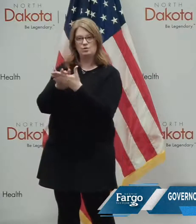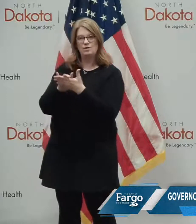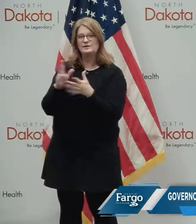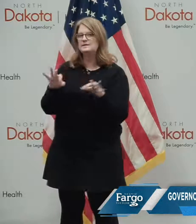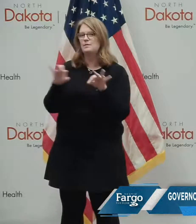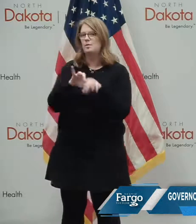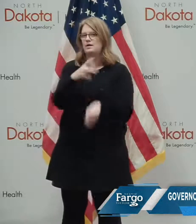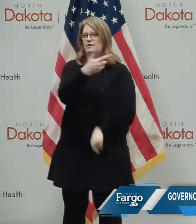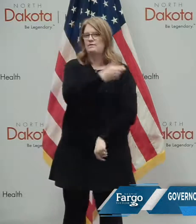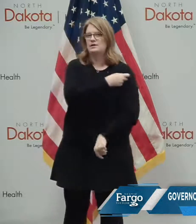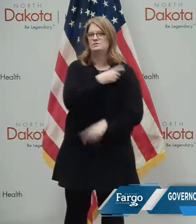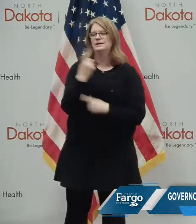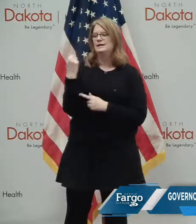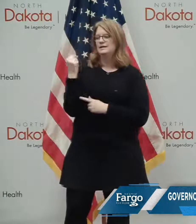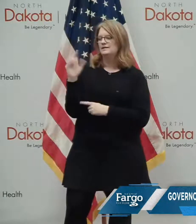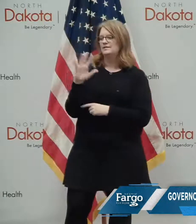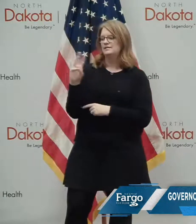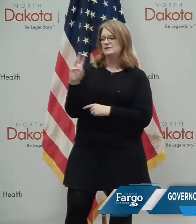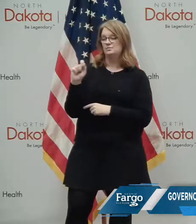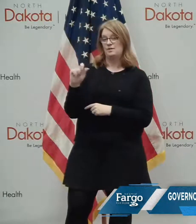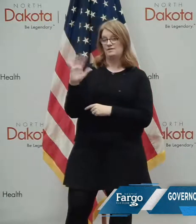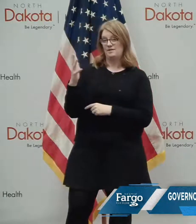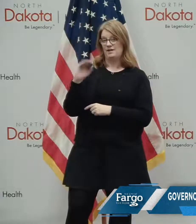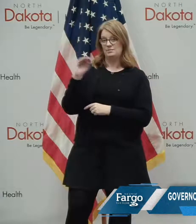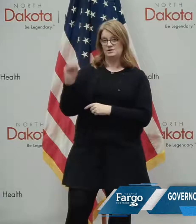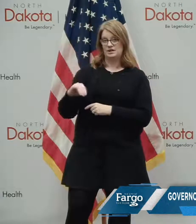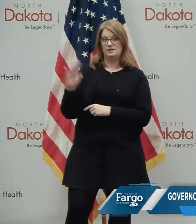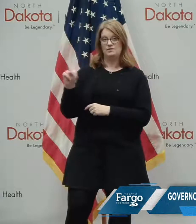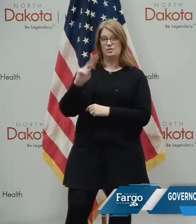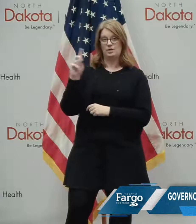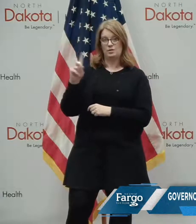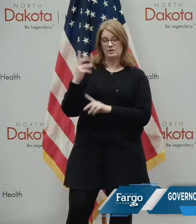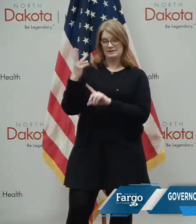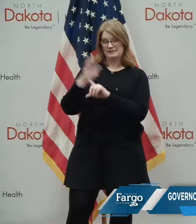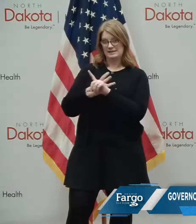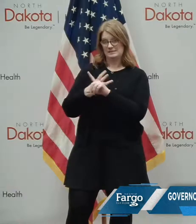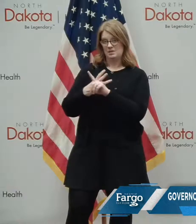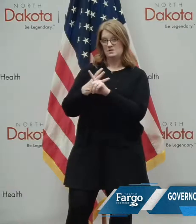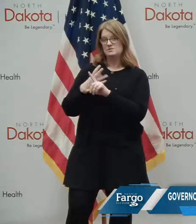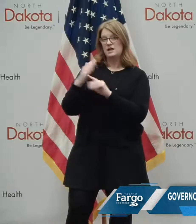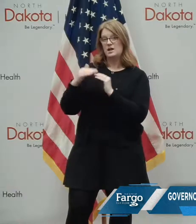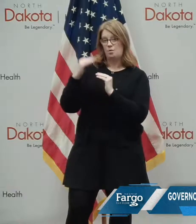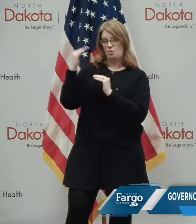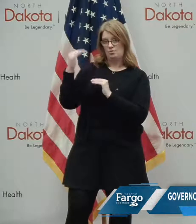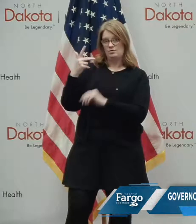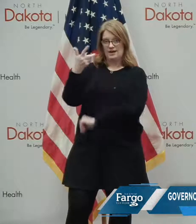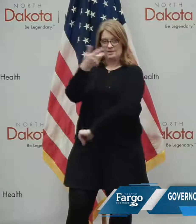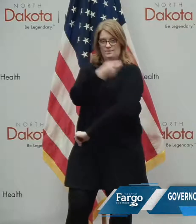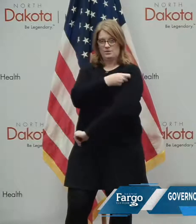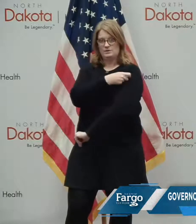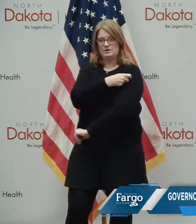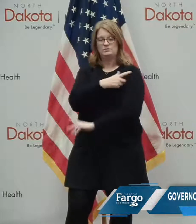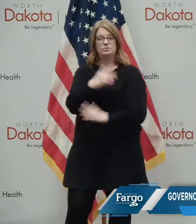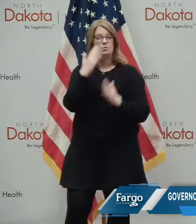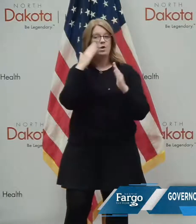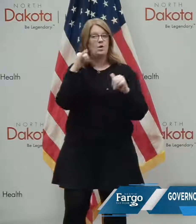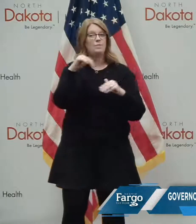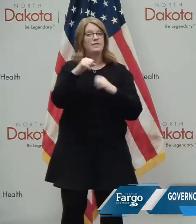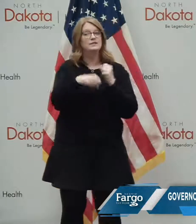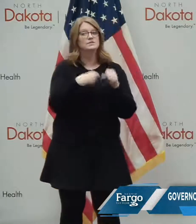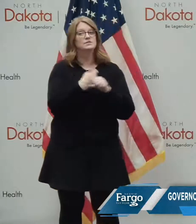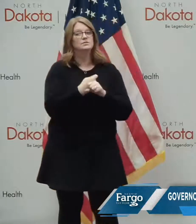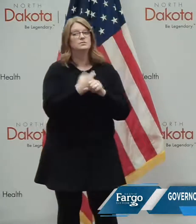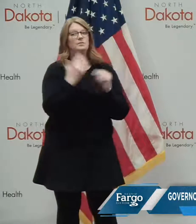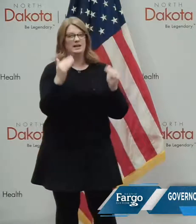North Dakota, 56.5% of North Dakotans 6 months and older received their flu vaccine. We hope this year it'll be